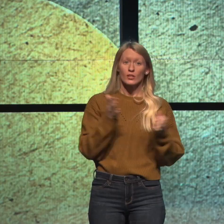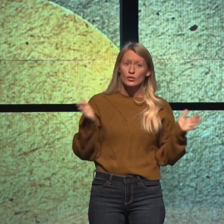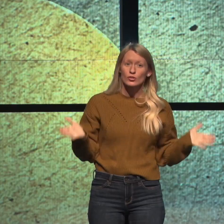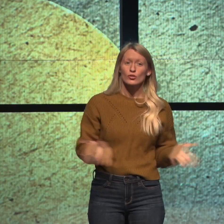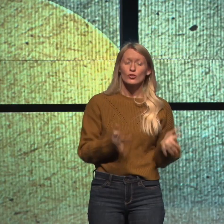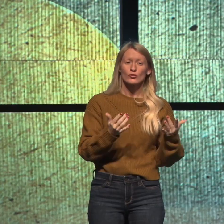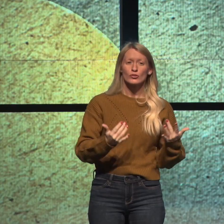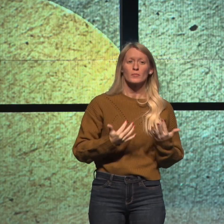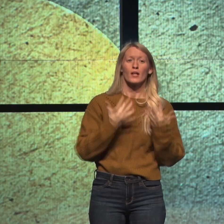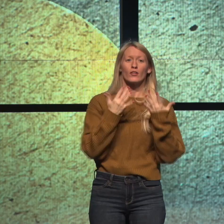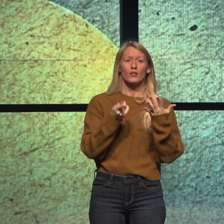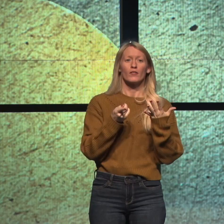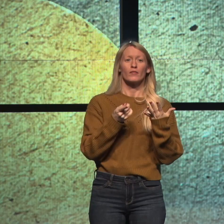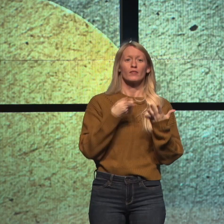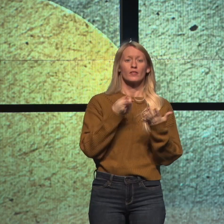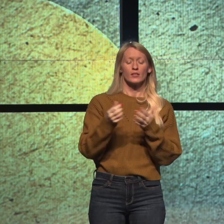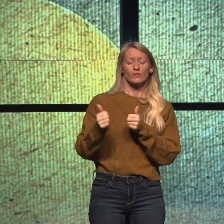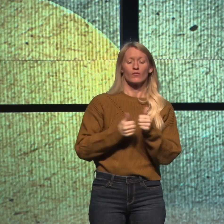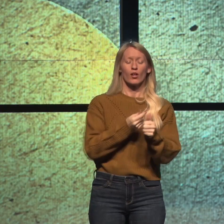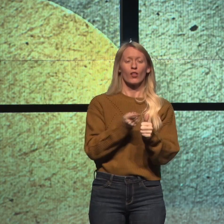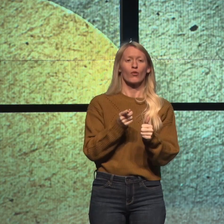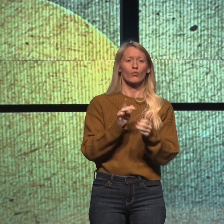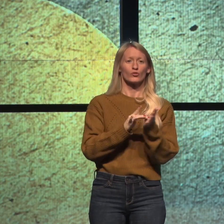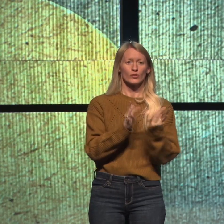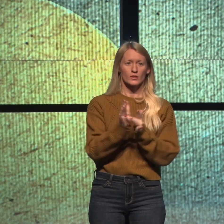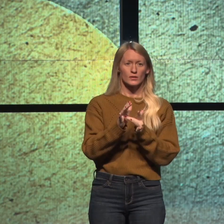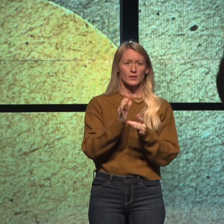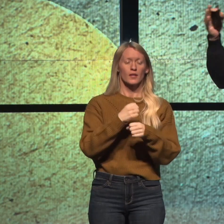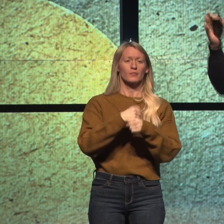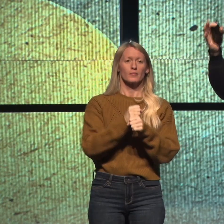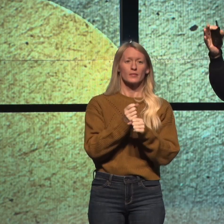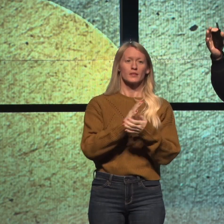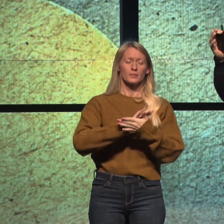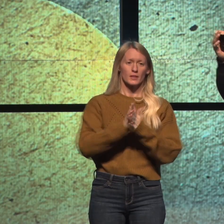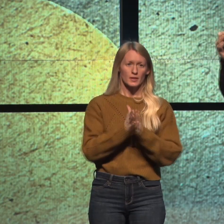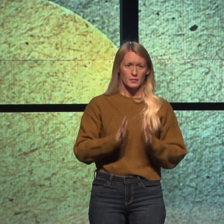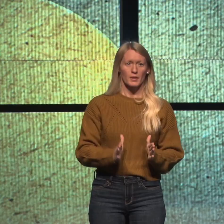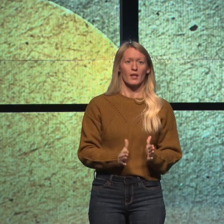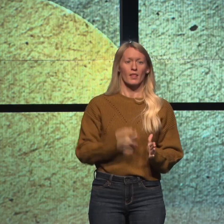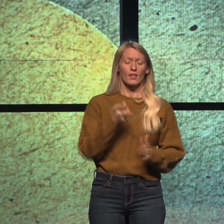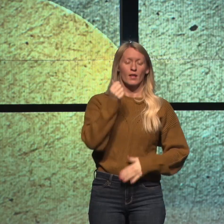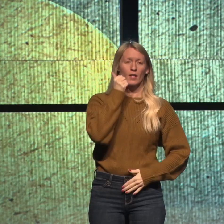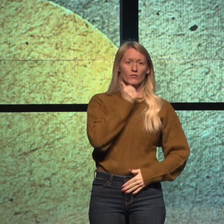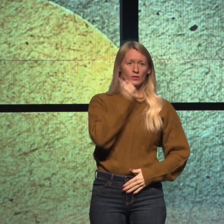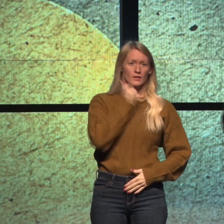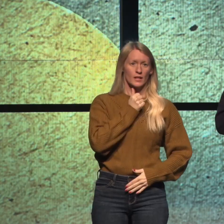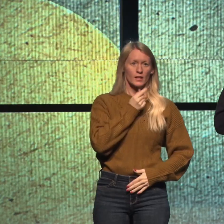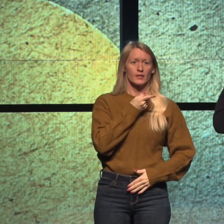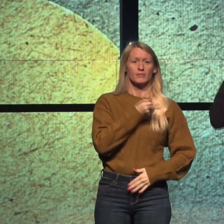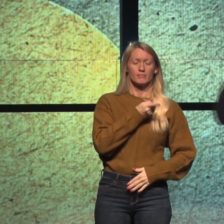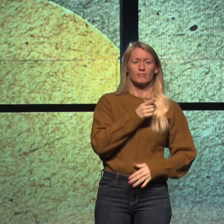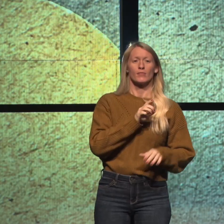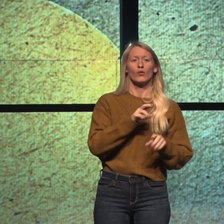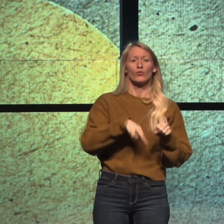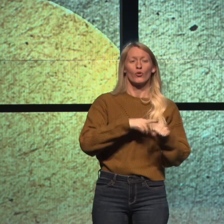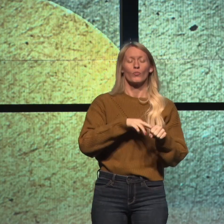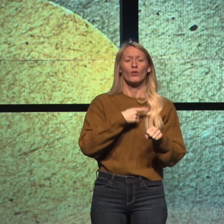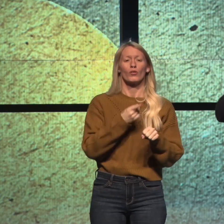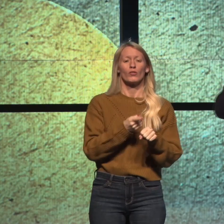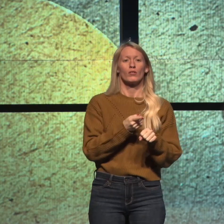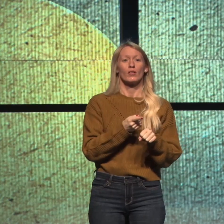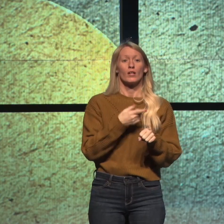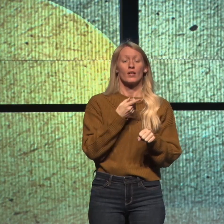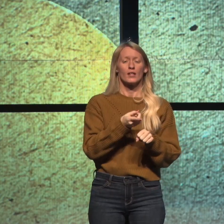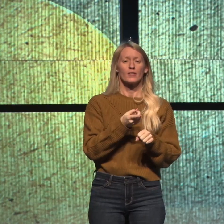path of Jesus in their everyday normal lives. And we said that's what we're all about. And in week 3, we talked about what is the grounding of